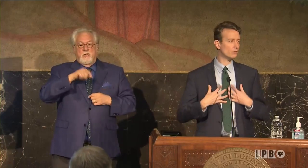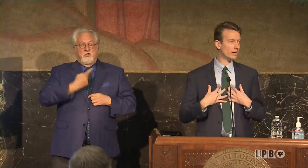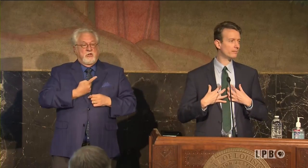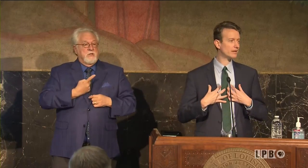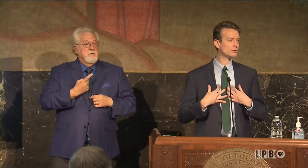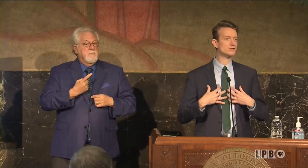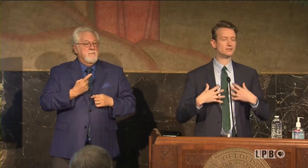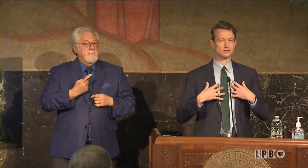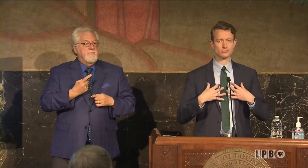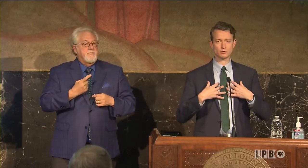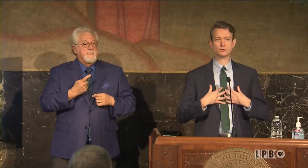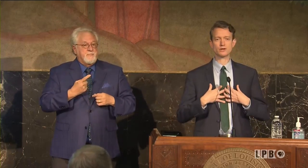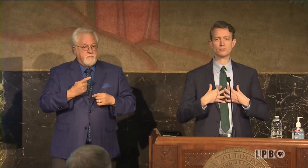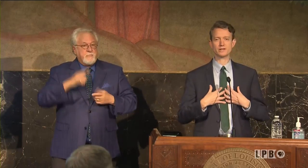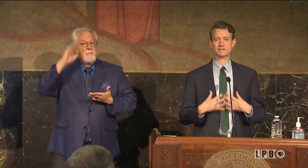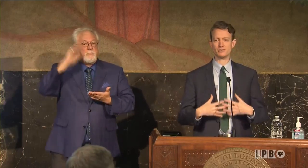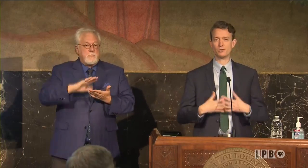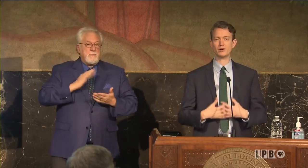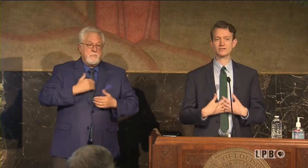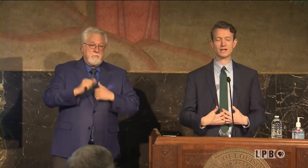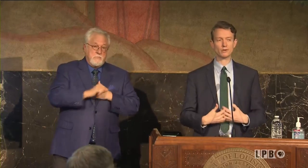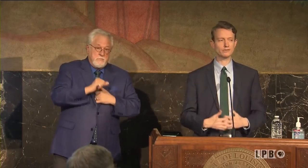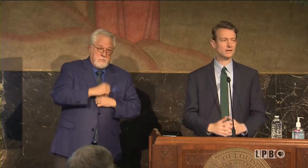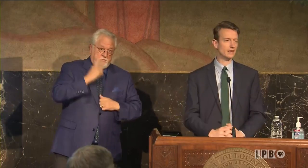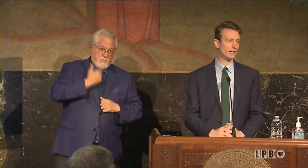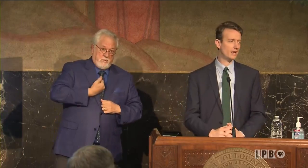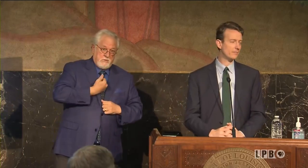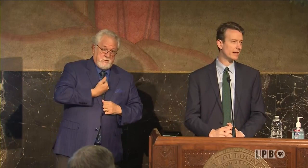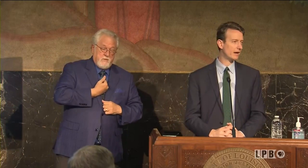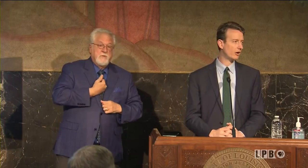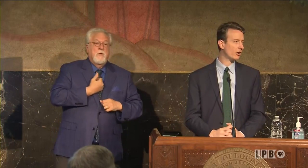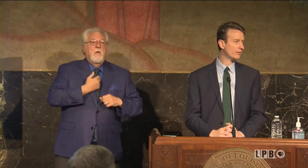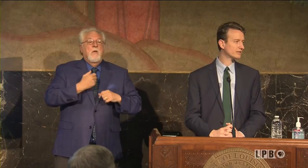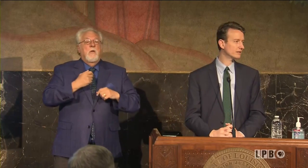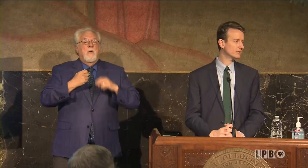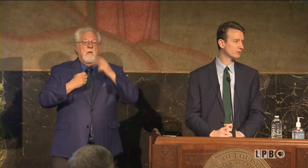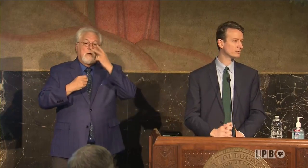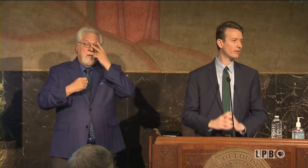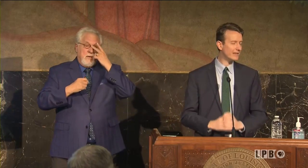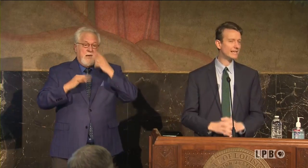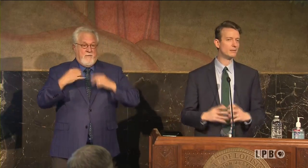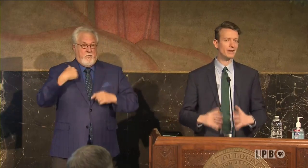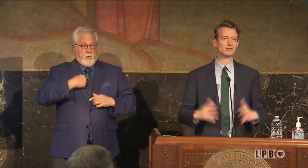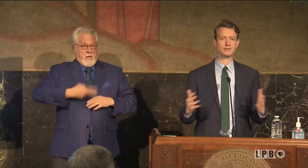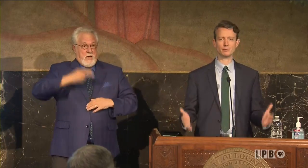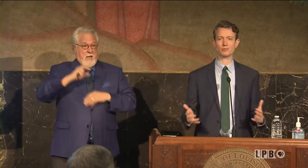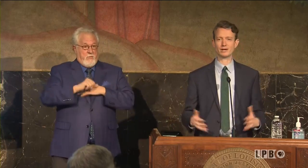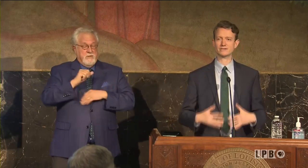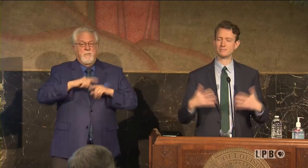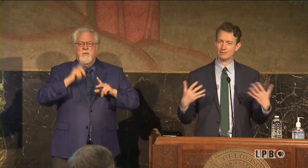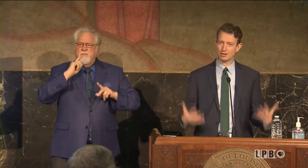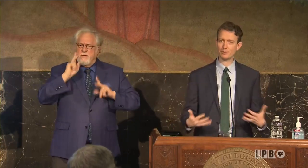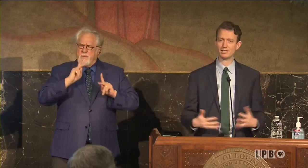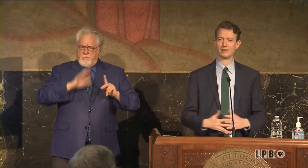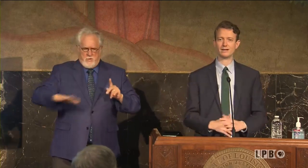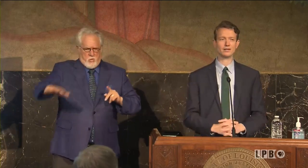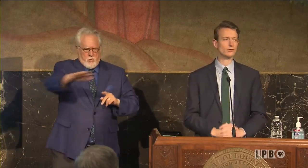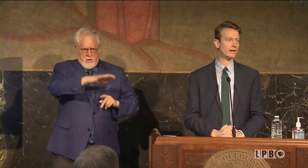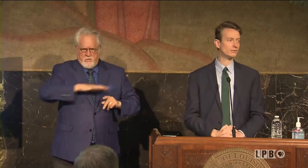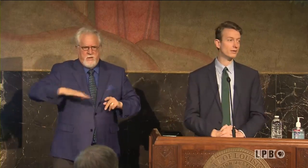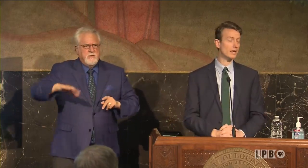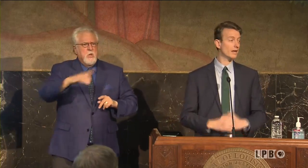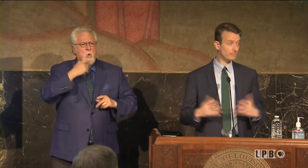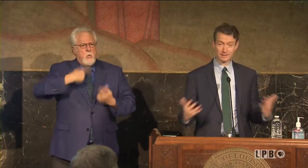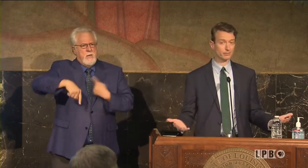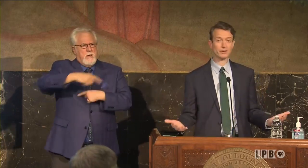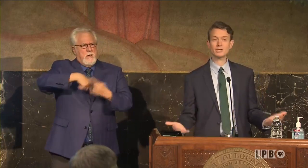taking measures to reduce our risk if we ourselves are high-risk individuals, but thinking about the people around us, the people that we